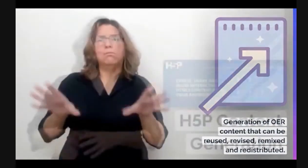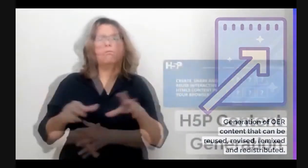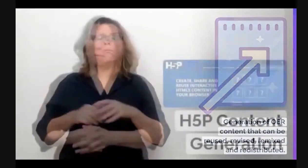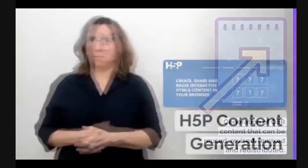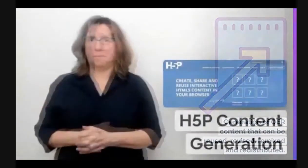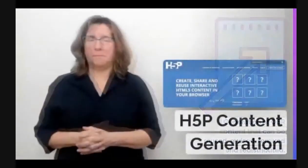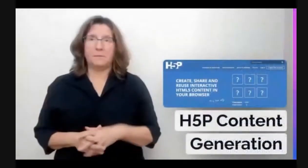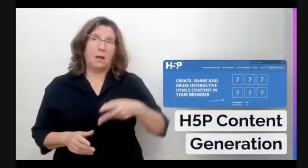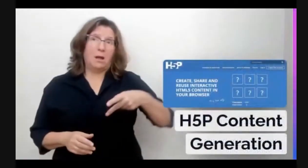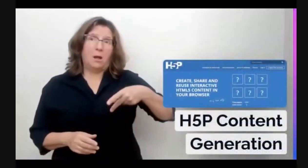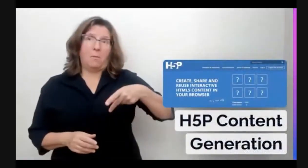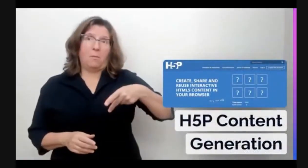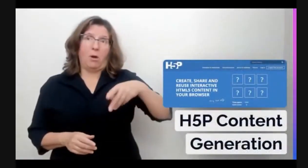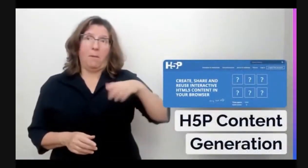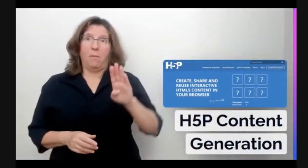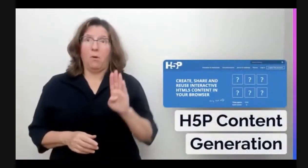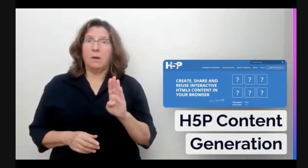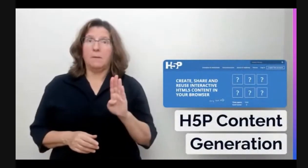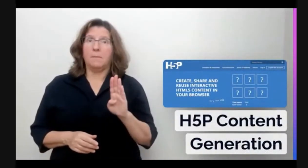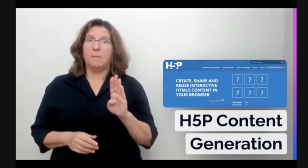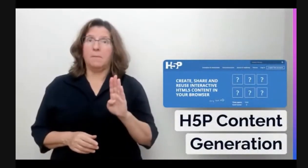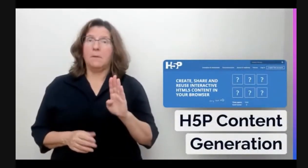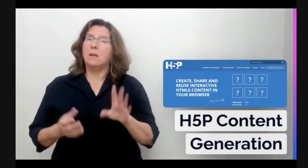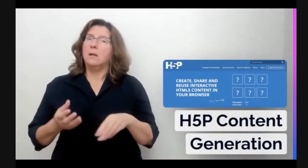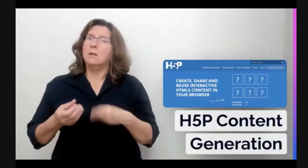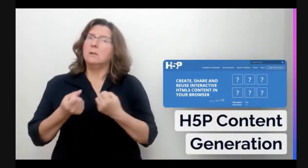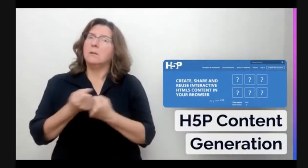then redistributed.